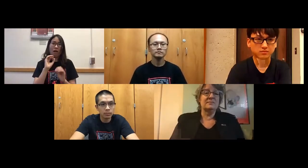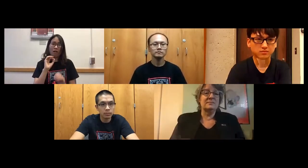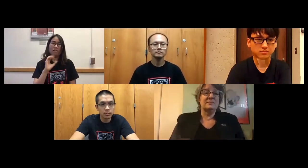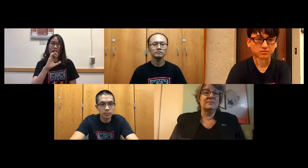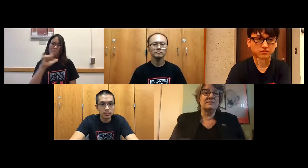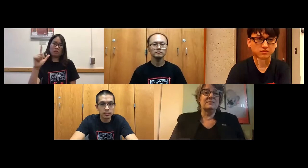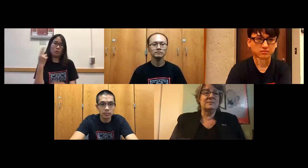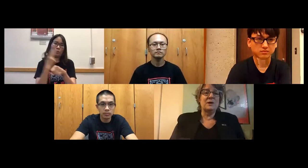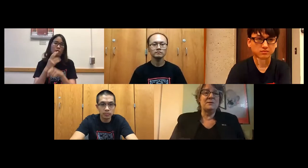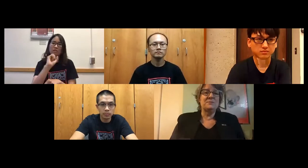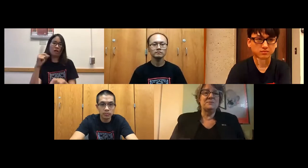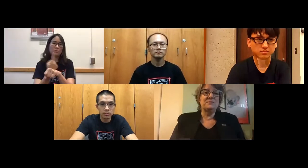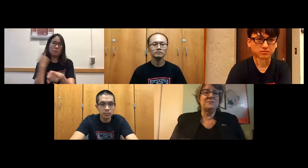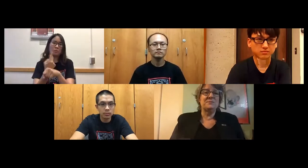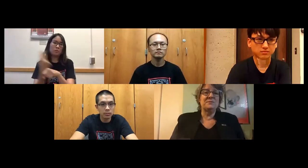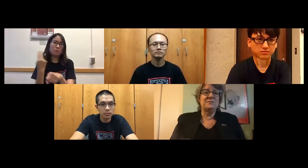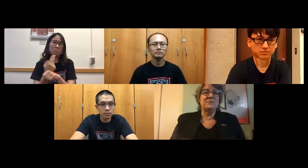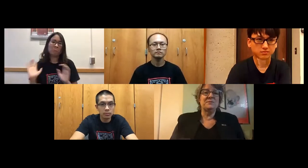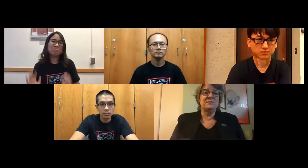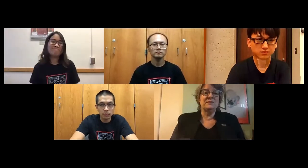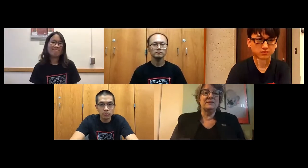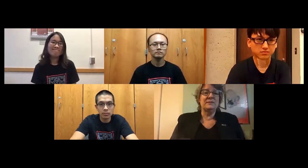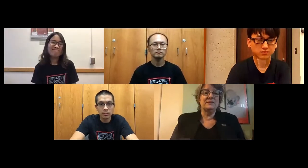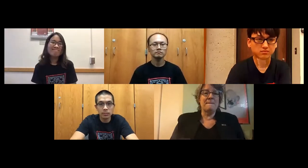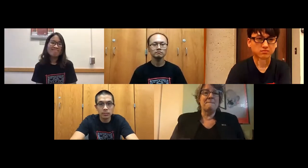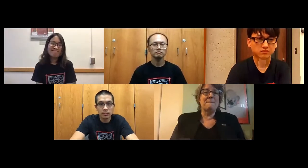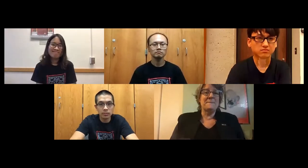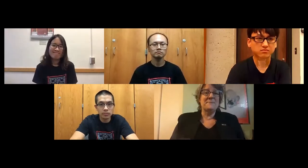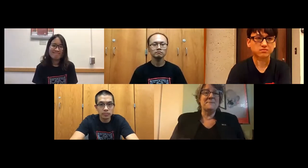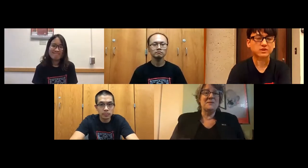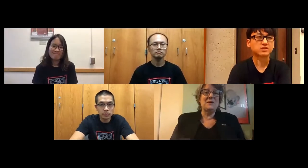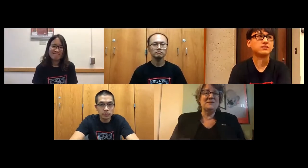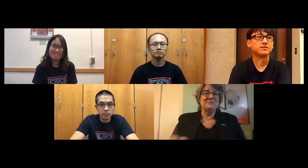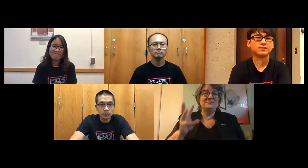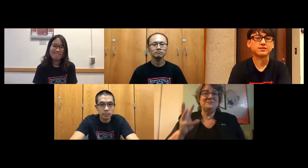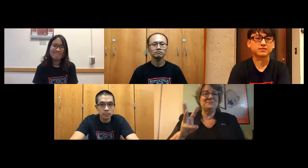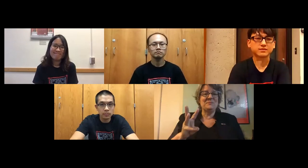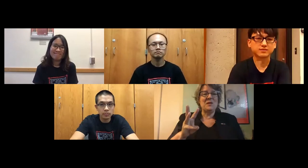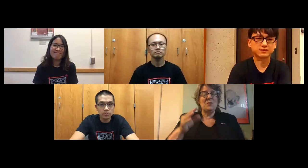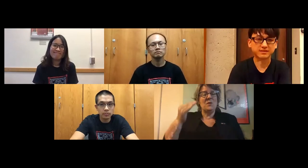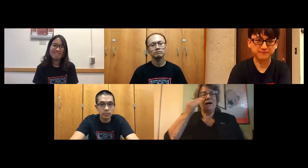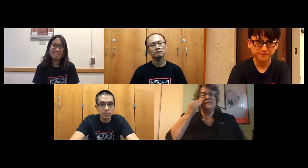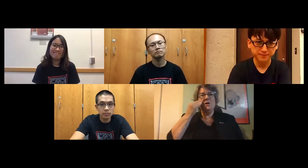other. Wow. Using Chinese Sign Language. Wow. Well, I